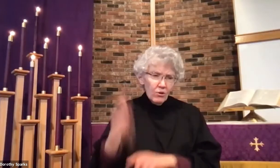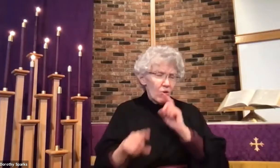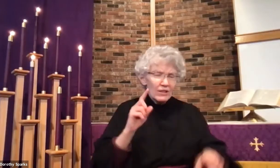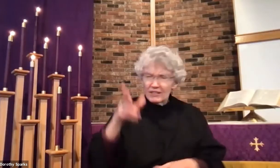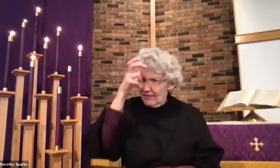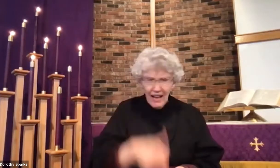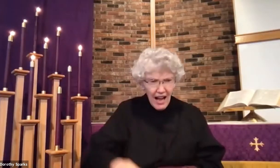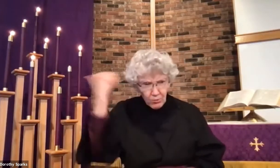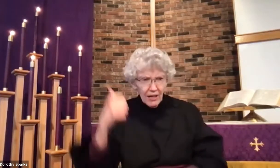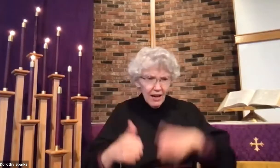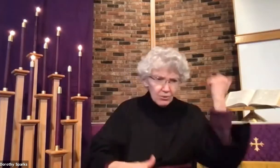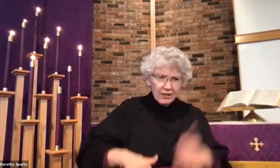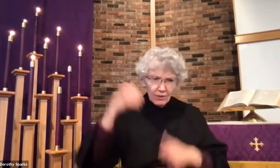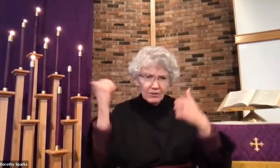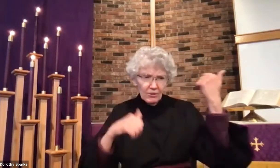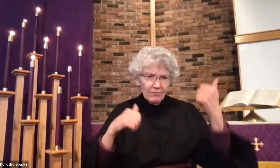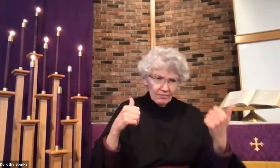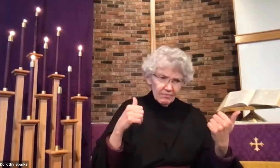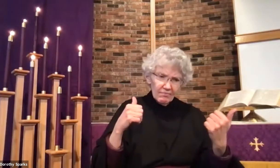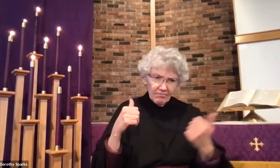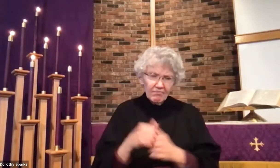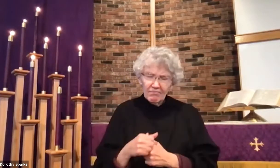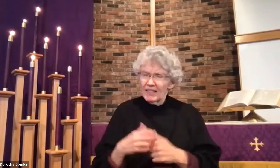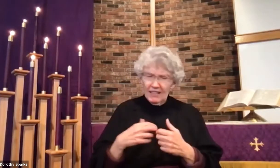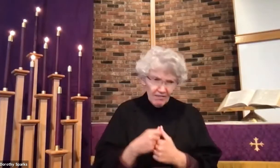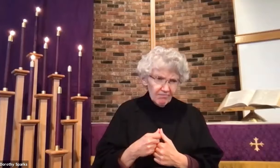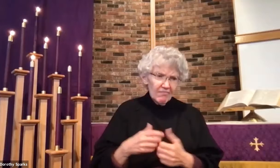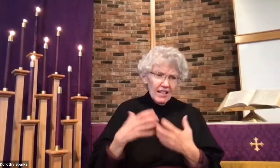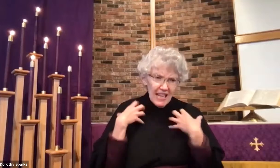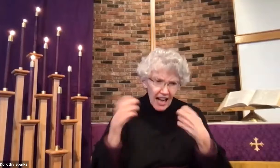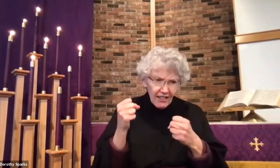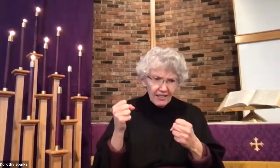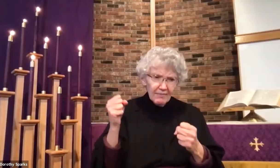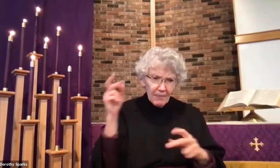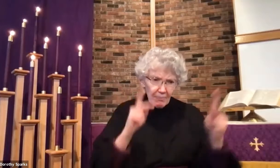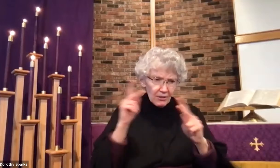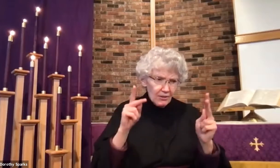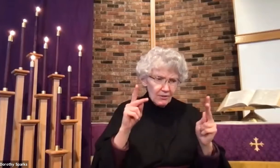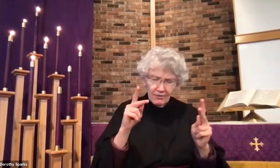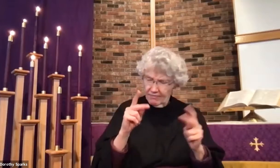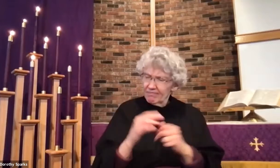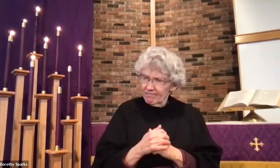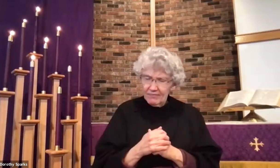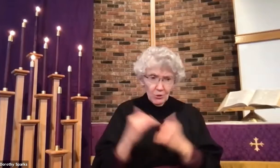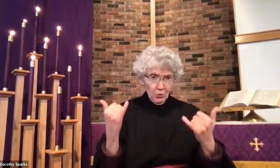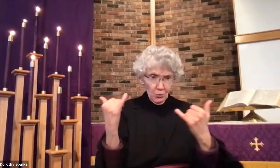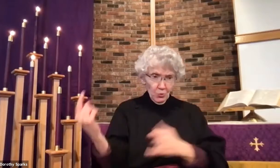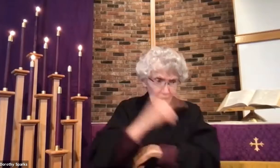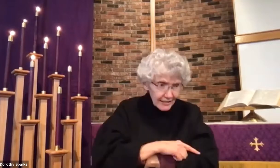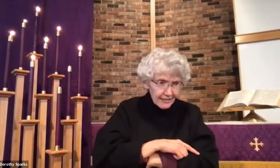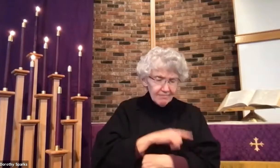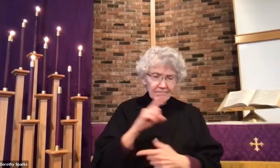Today and tomorrow, I am forcing demons out of people and finishing my work of healing."